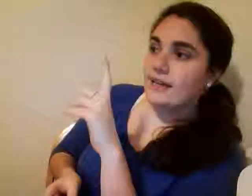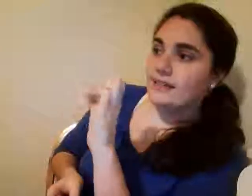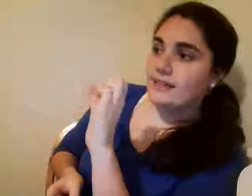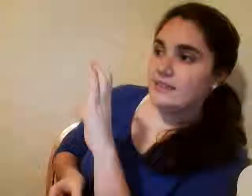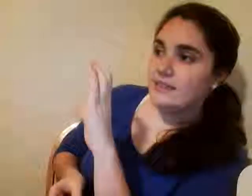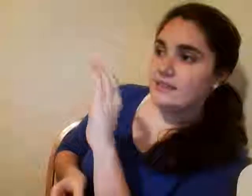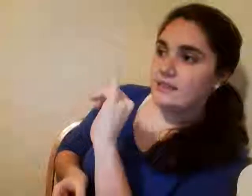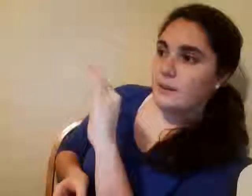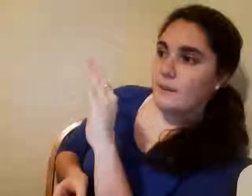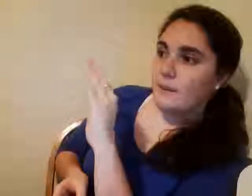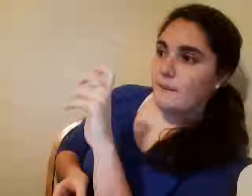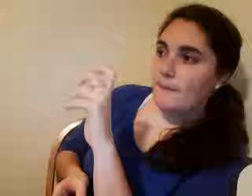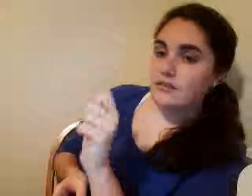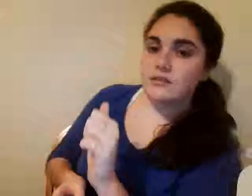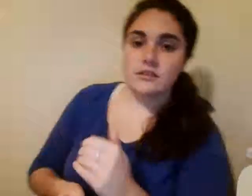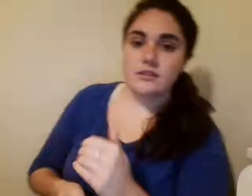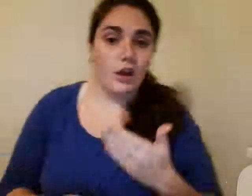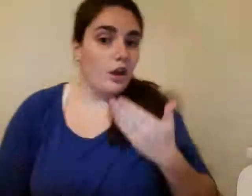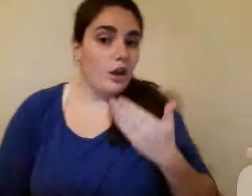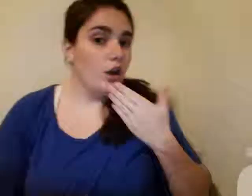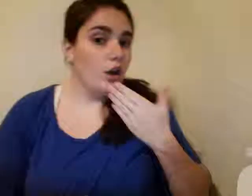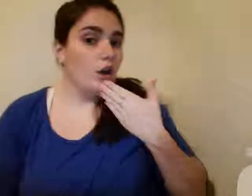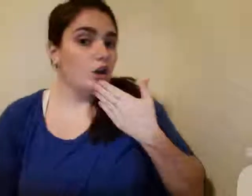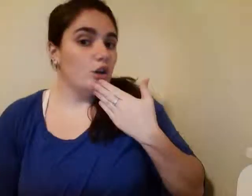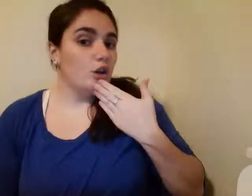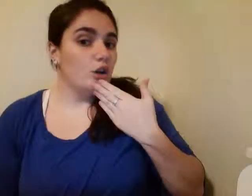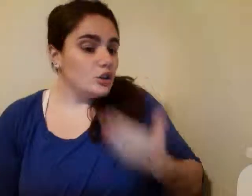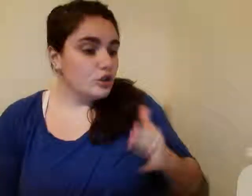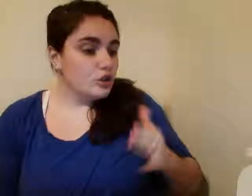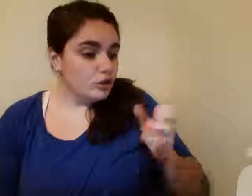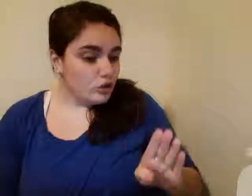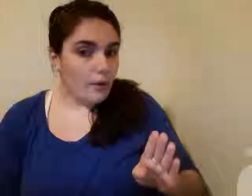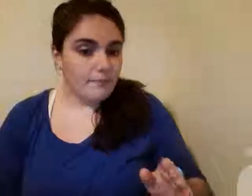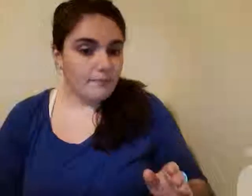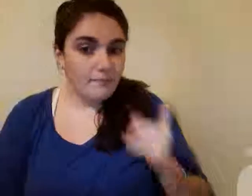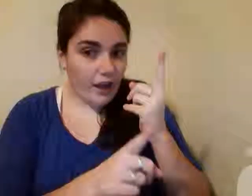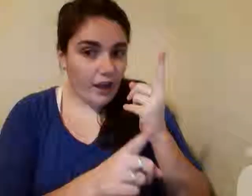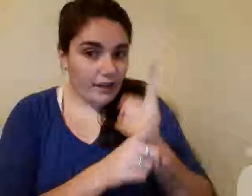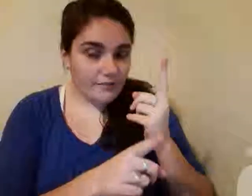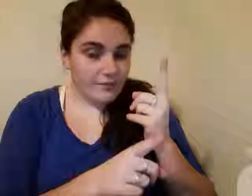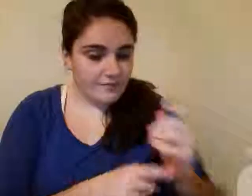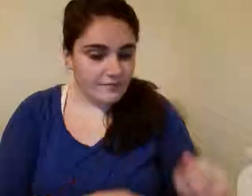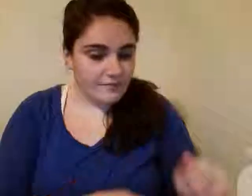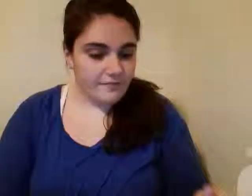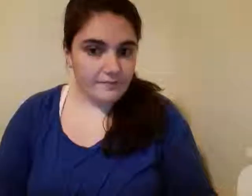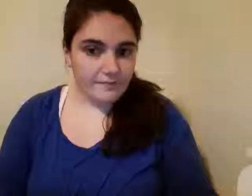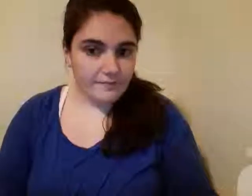add up. Do not do anything until I tell okay?